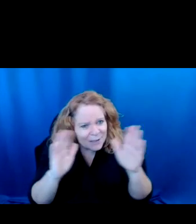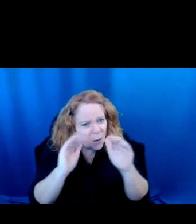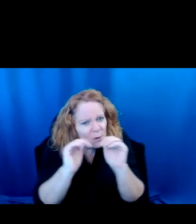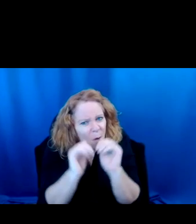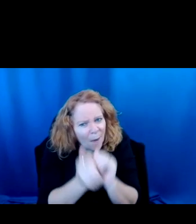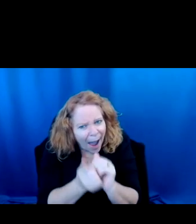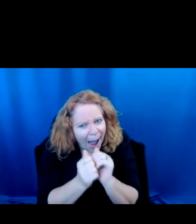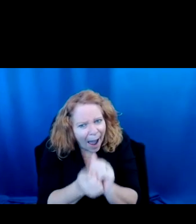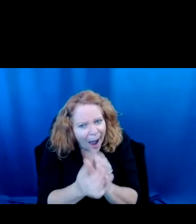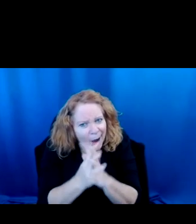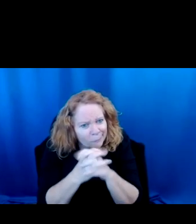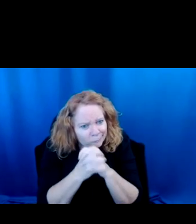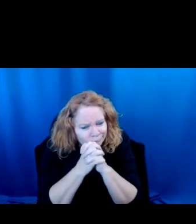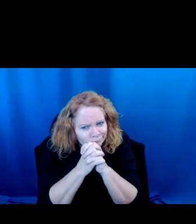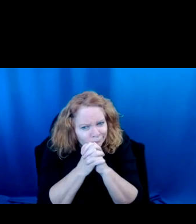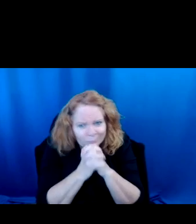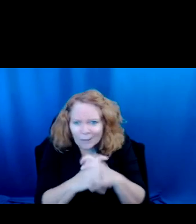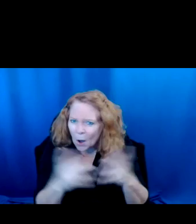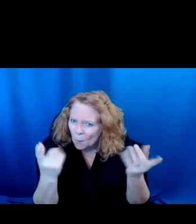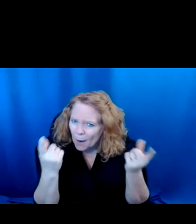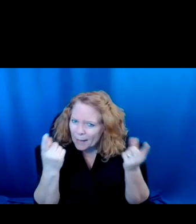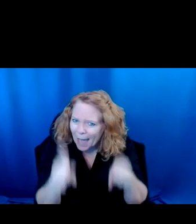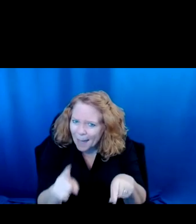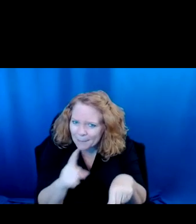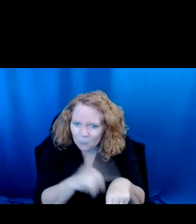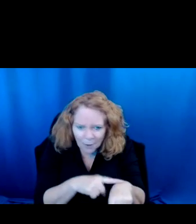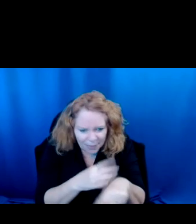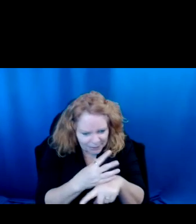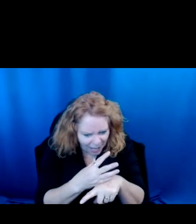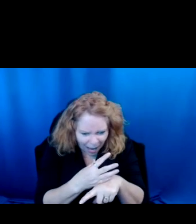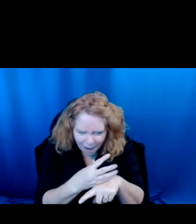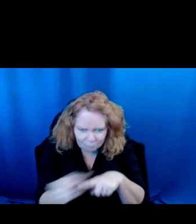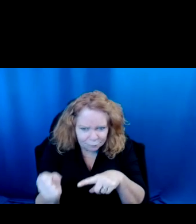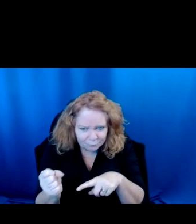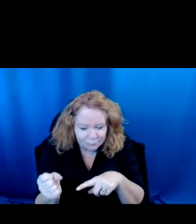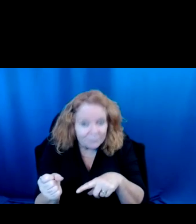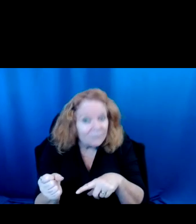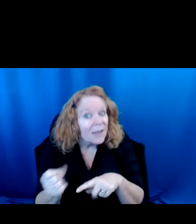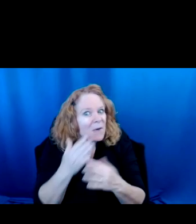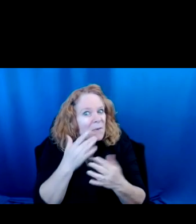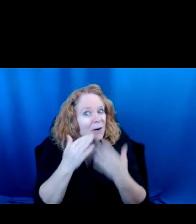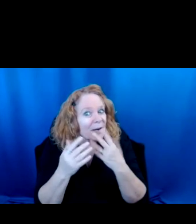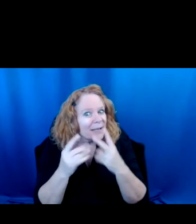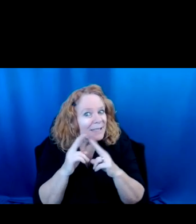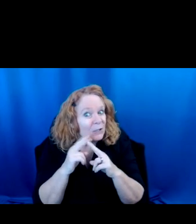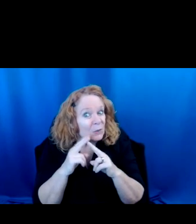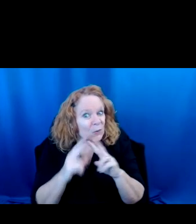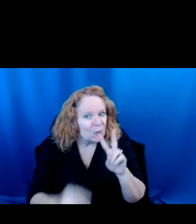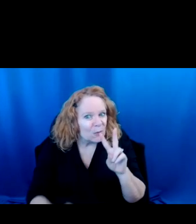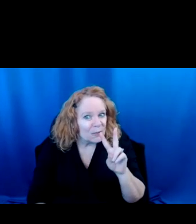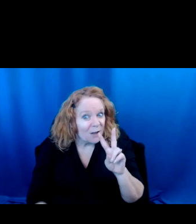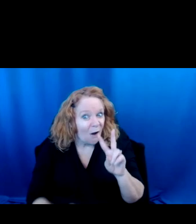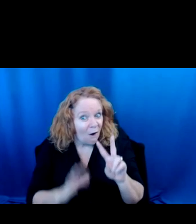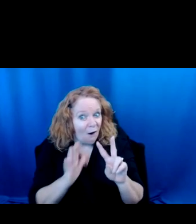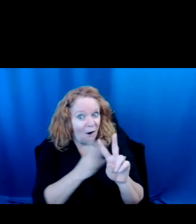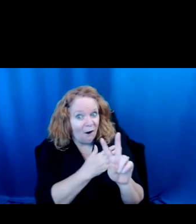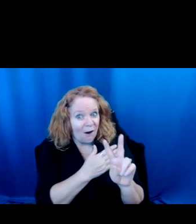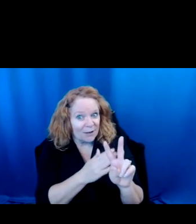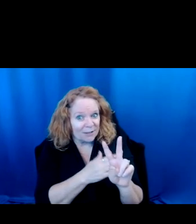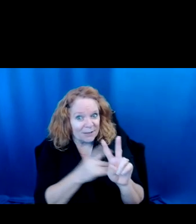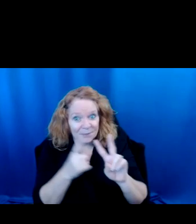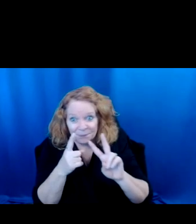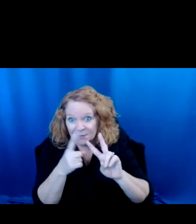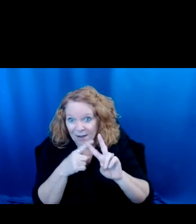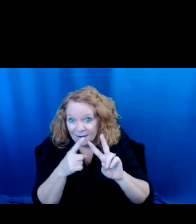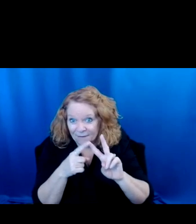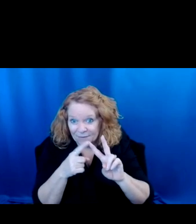it? Where does the time go? So we're going to sing two songs. We're going to sing Sing